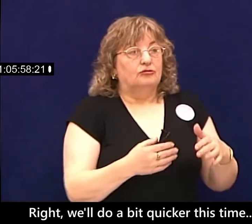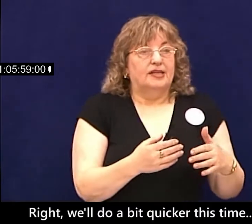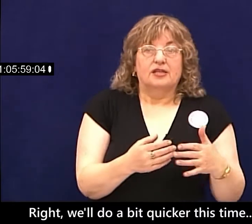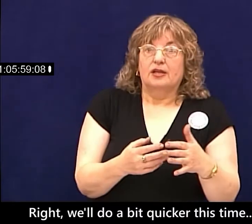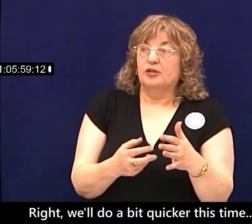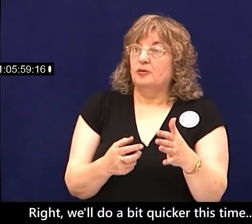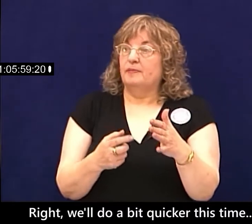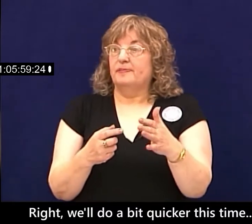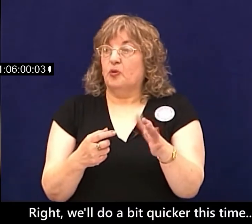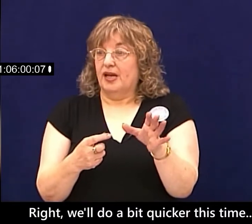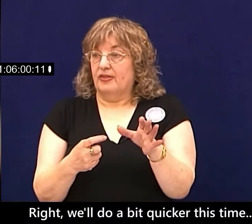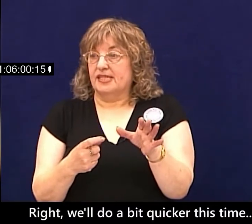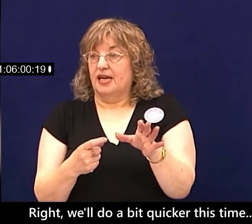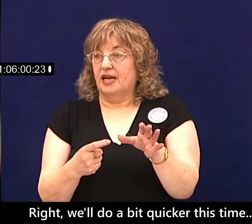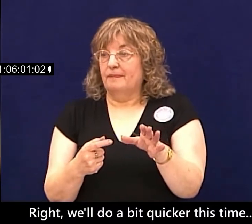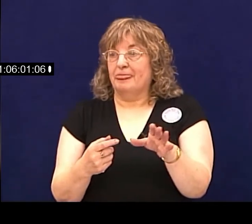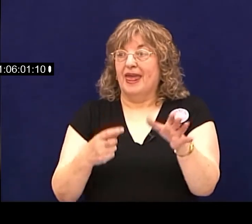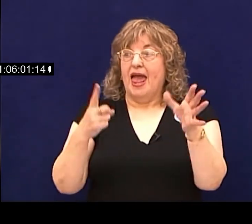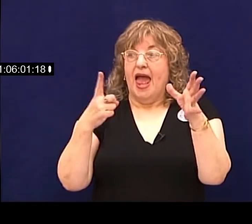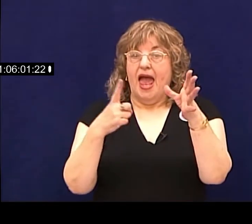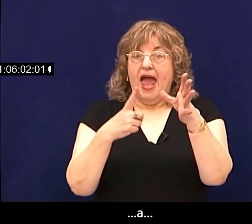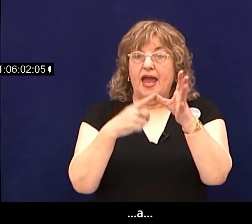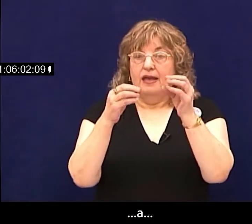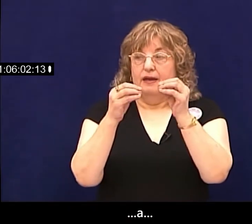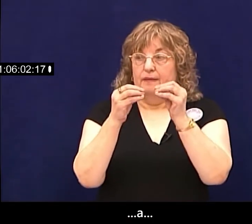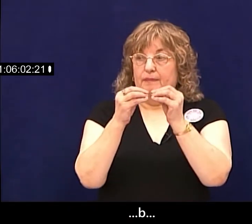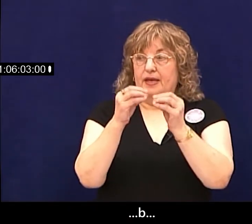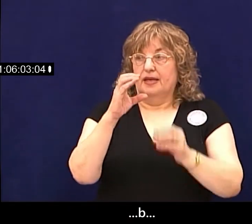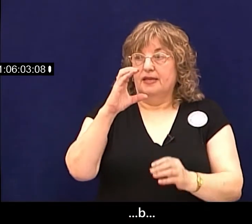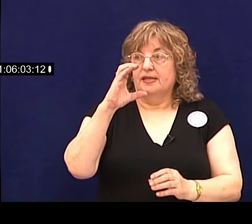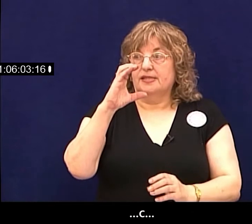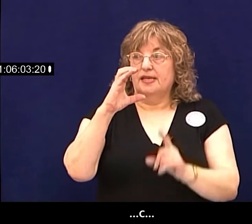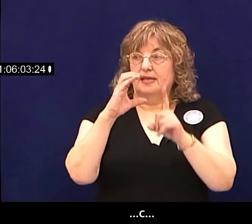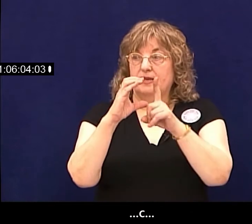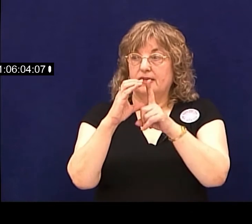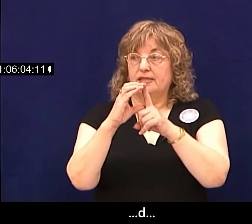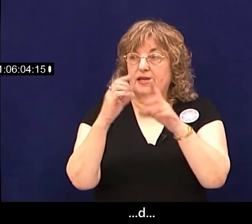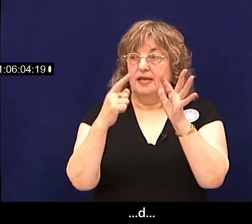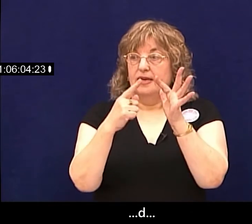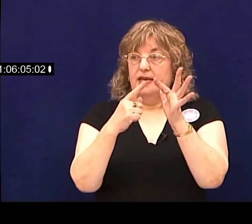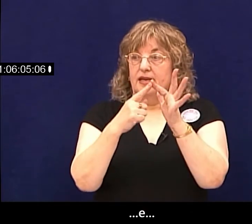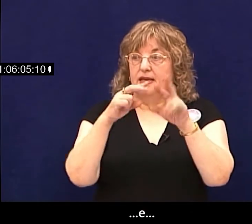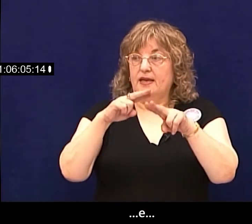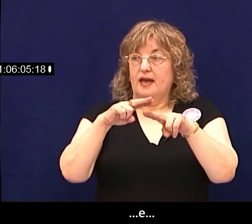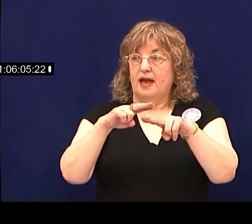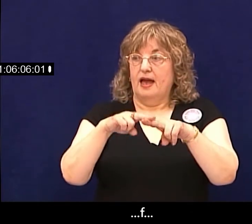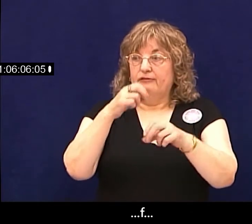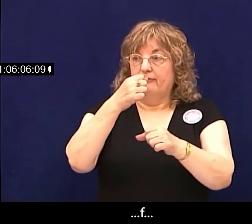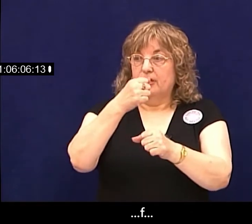Right, now we'll do a bit quicker this time. A, B, C, D, E, F,